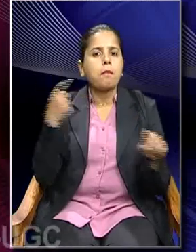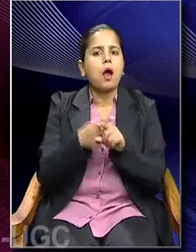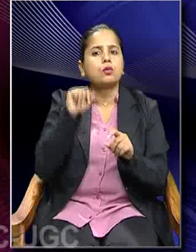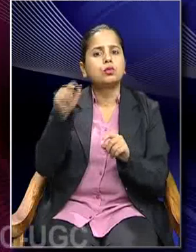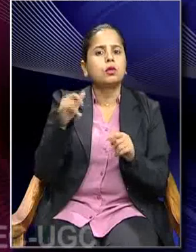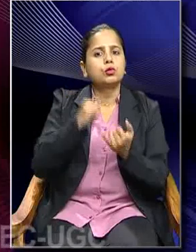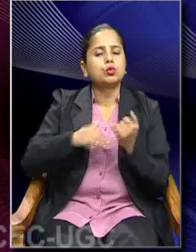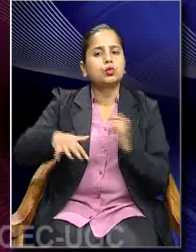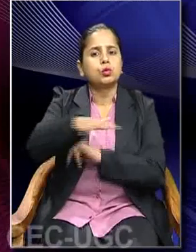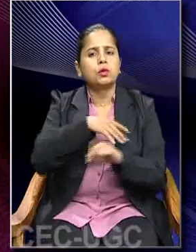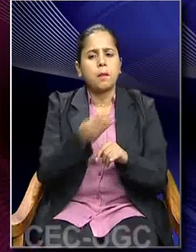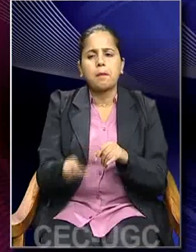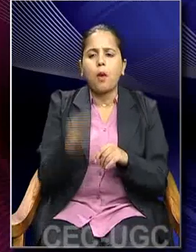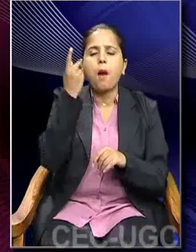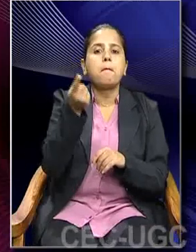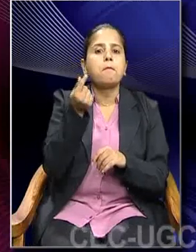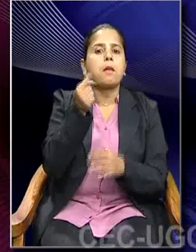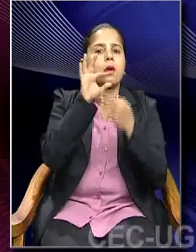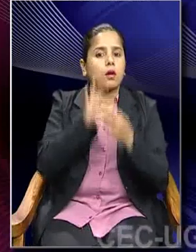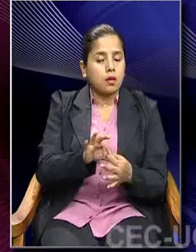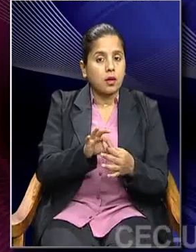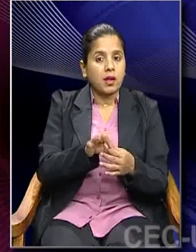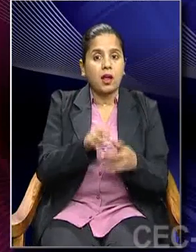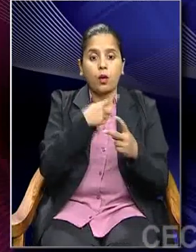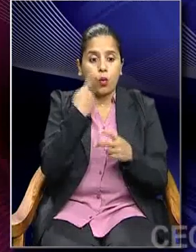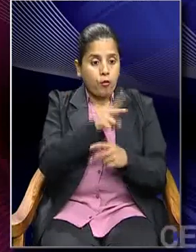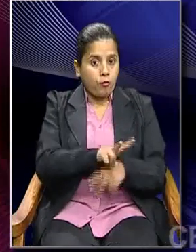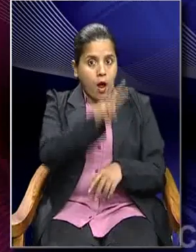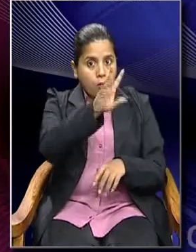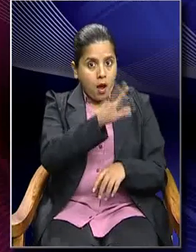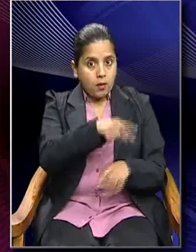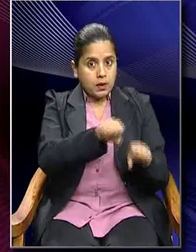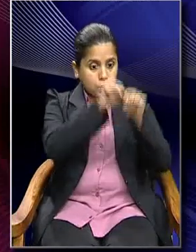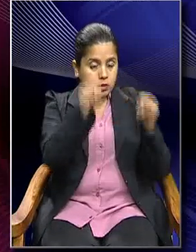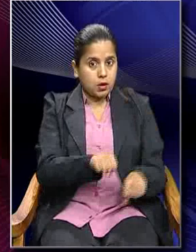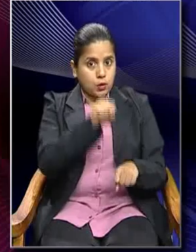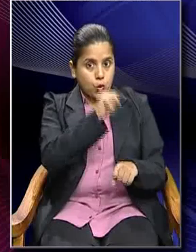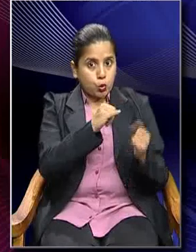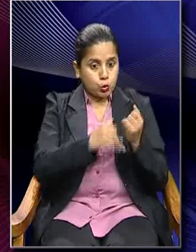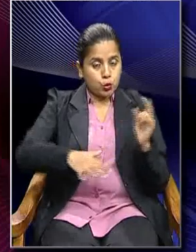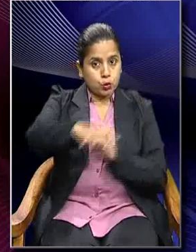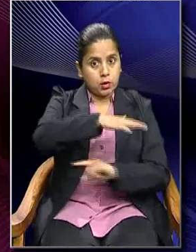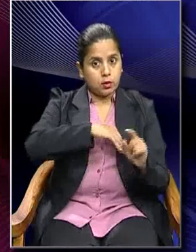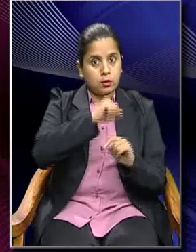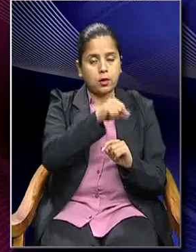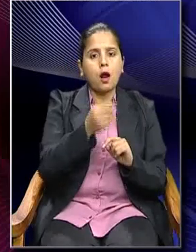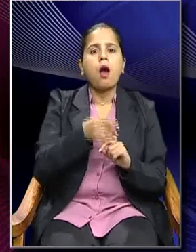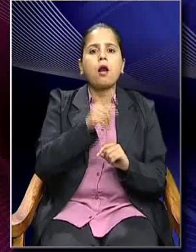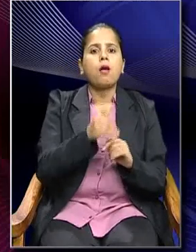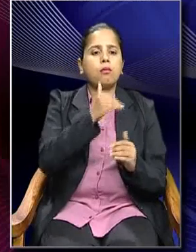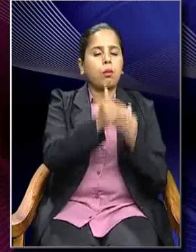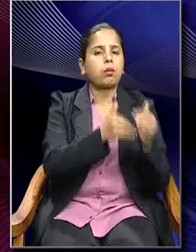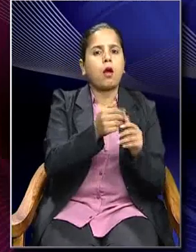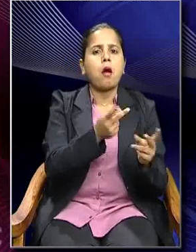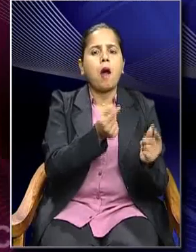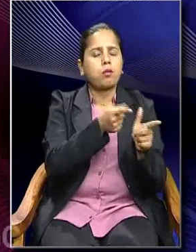terms of capitalism, the material structure or culture of the society is moving at a